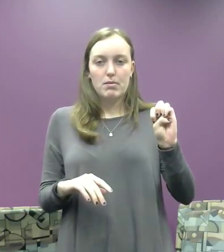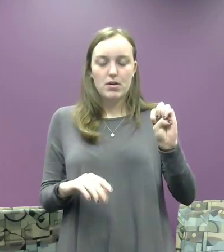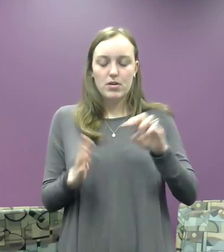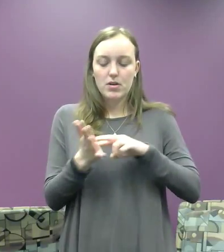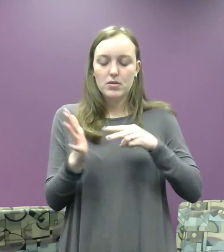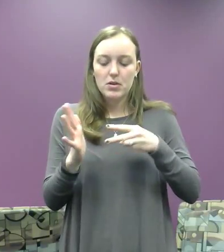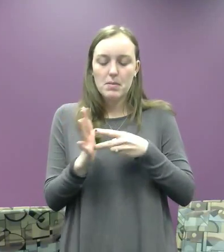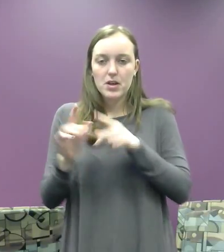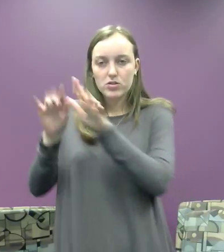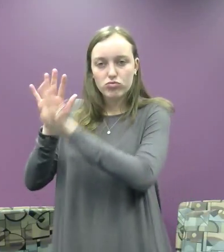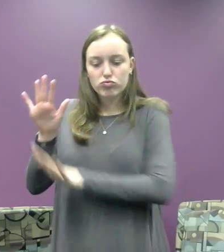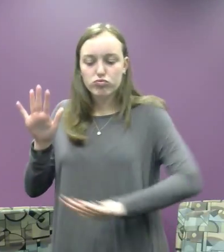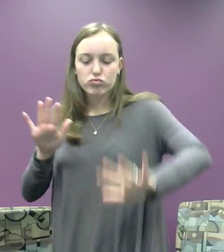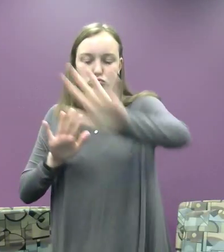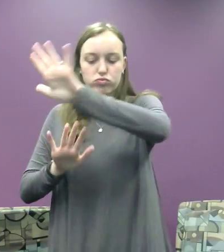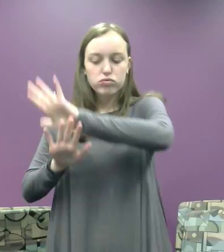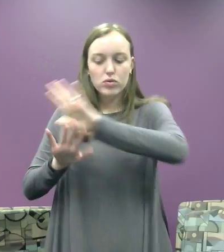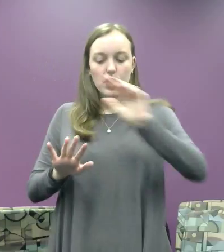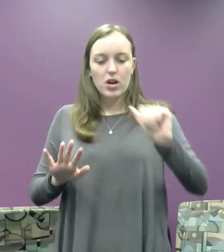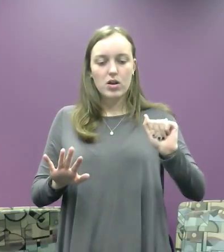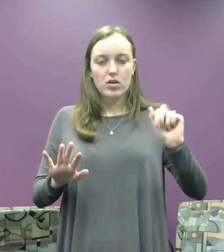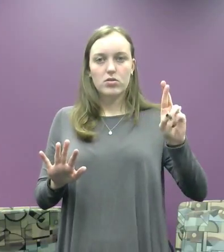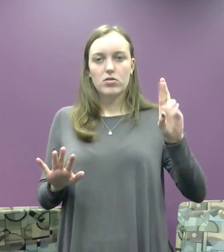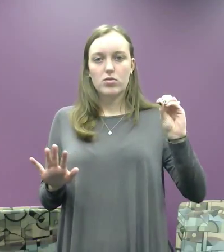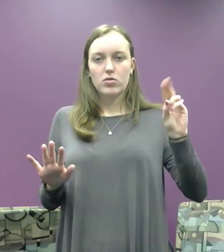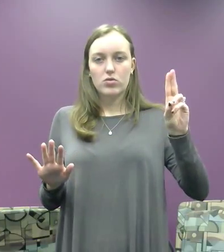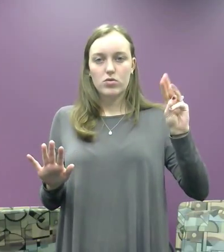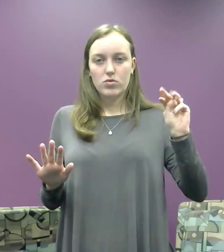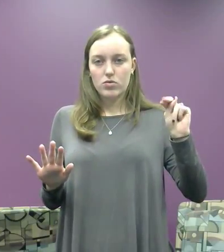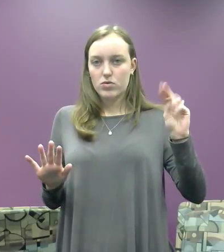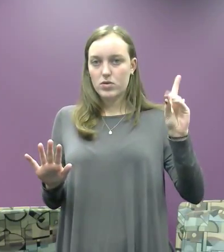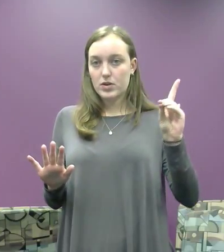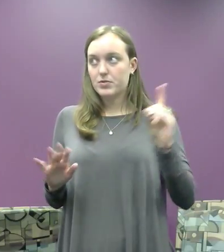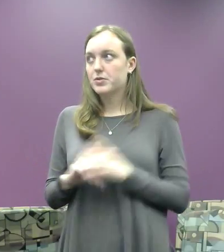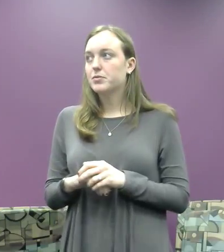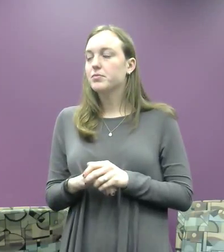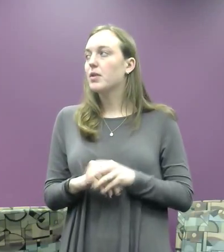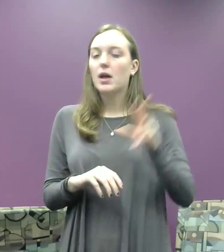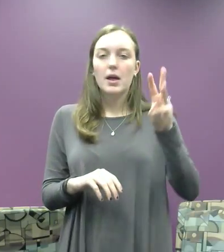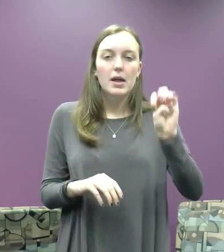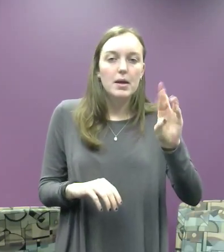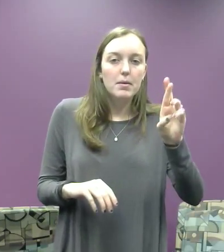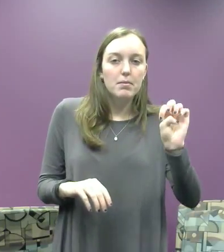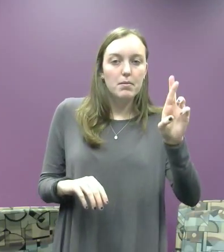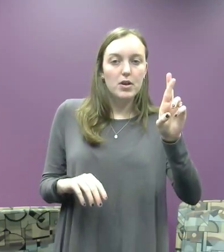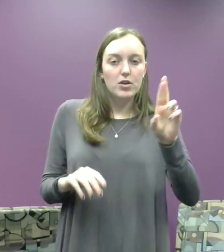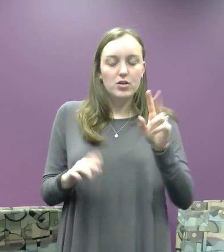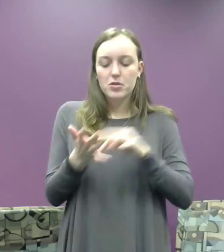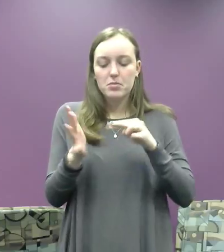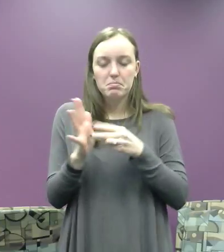to measure. So perimeter is simply the measurement around a figure. And there's a key word that